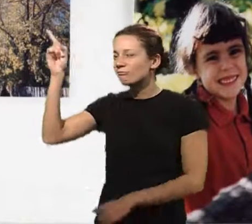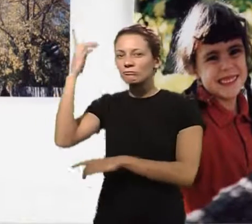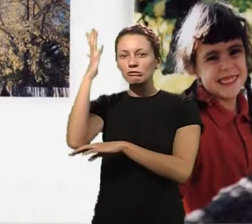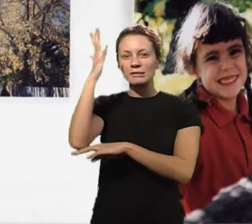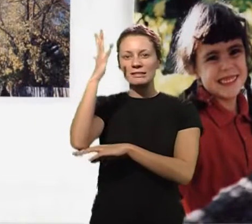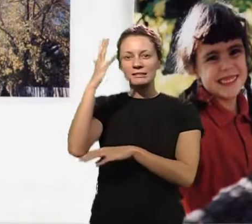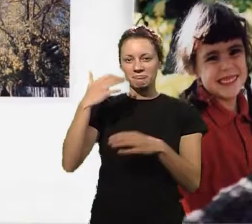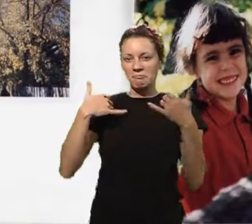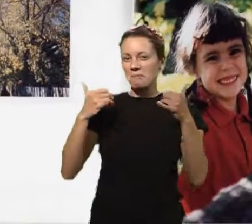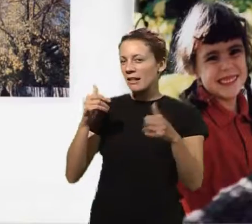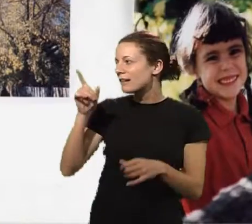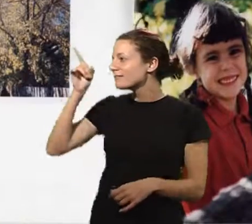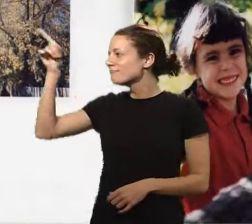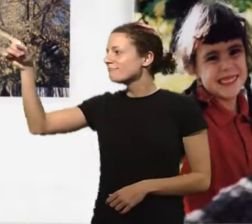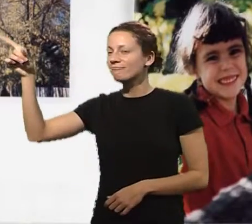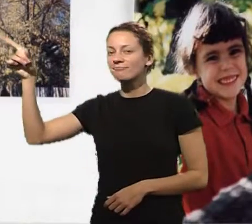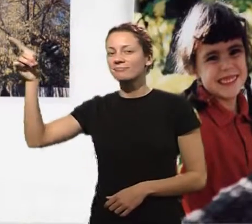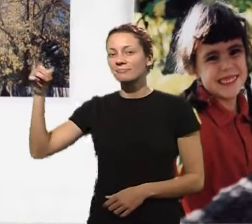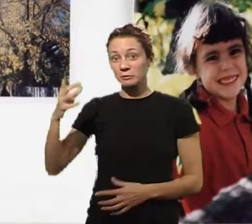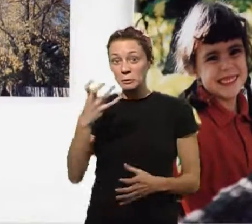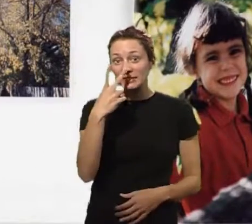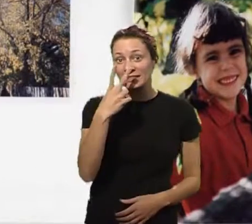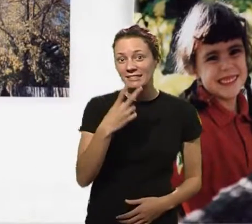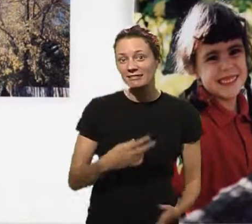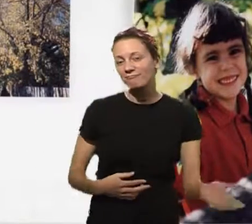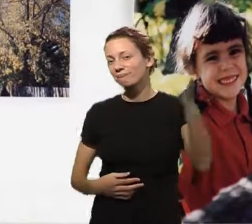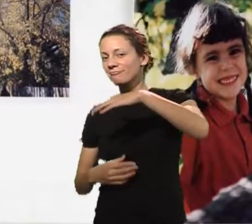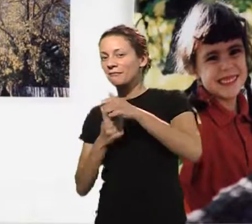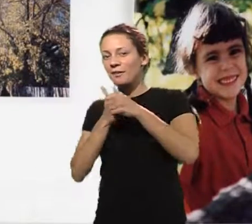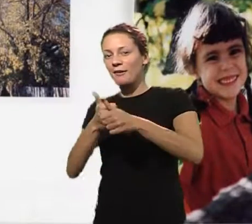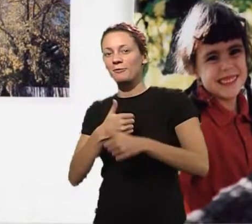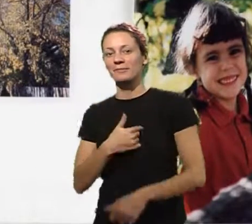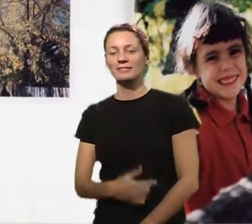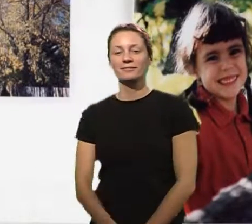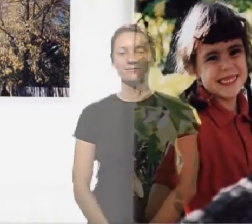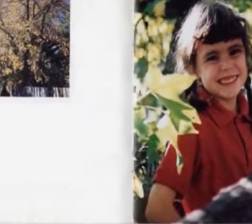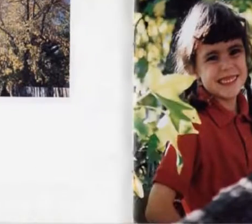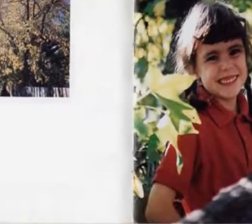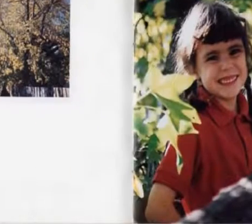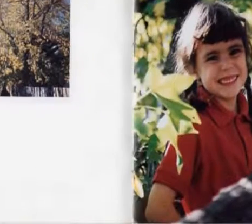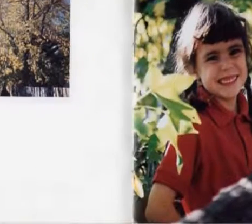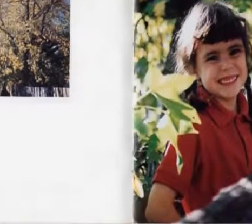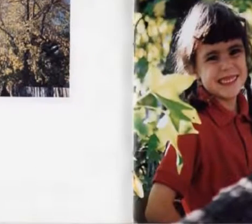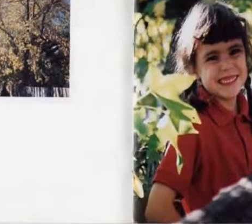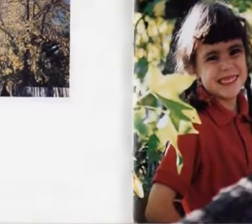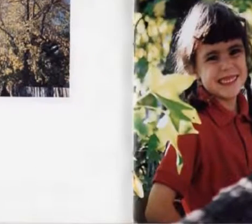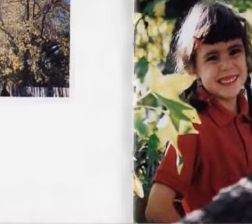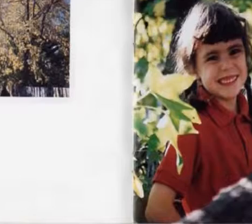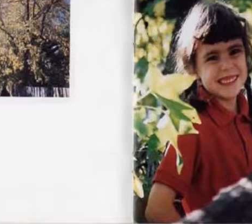Here is the tree where I play. Do you want to see? Follow me.